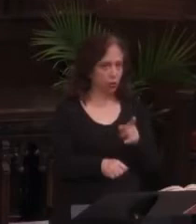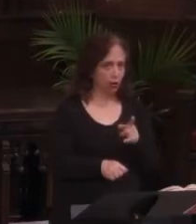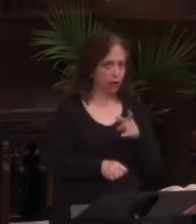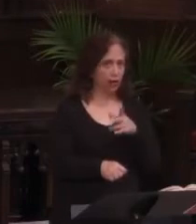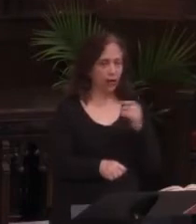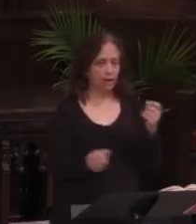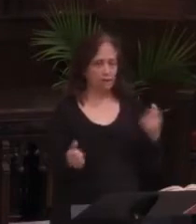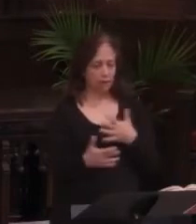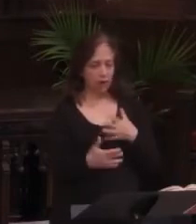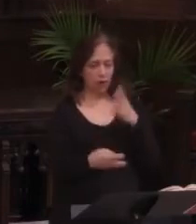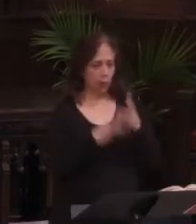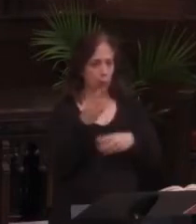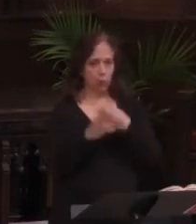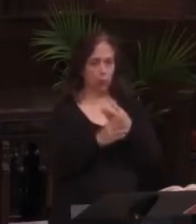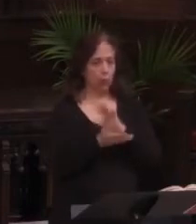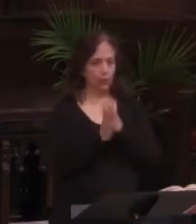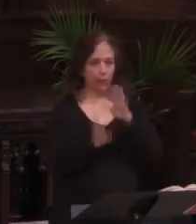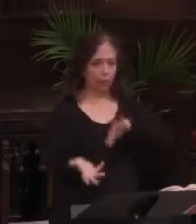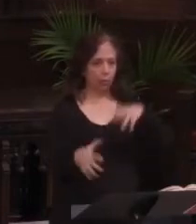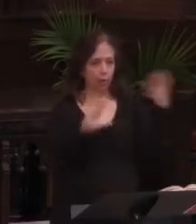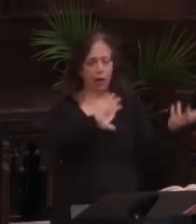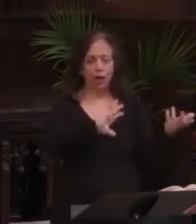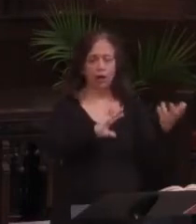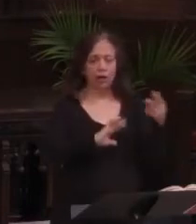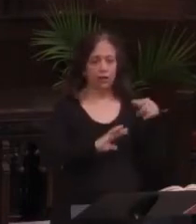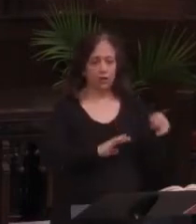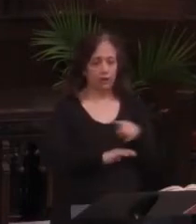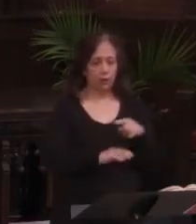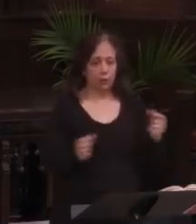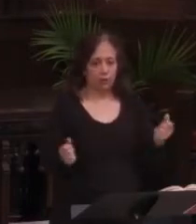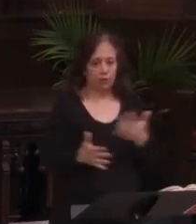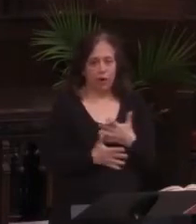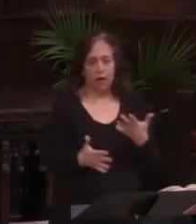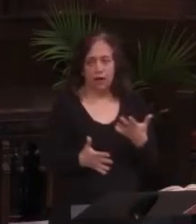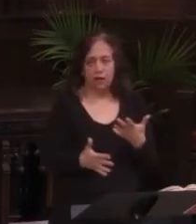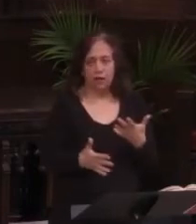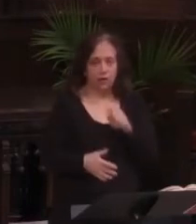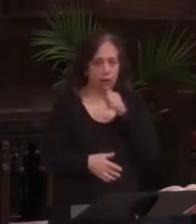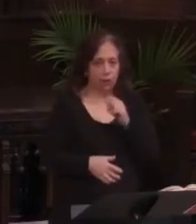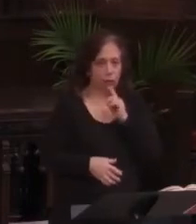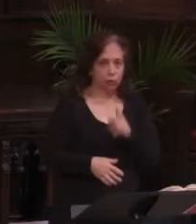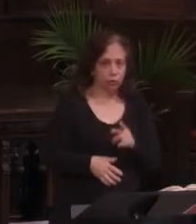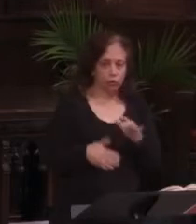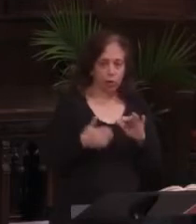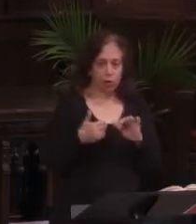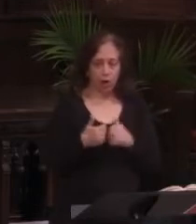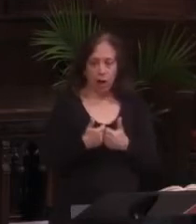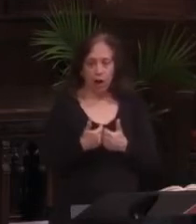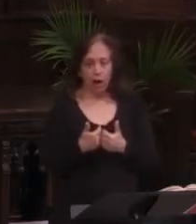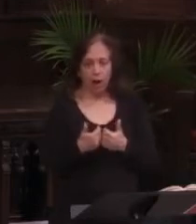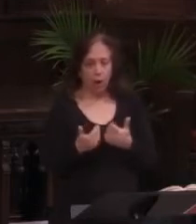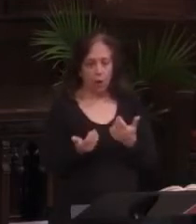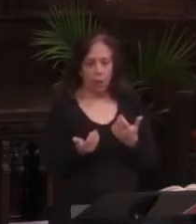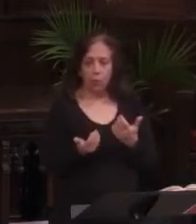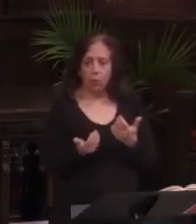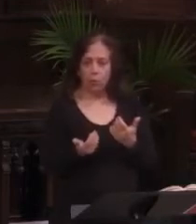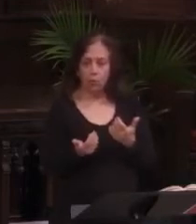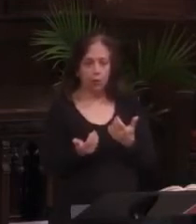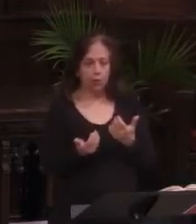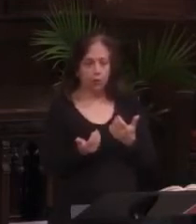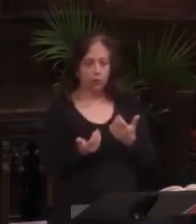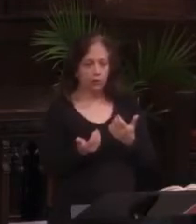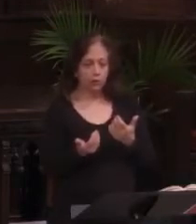was turned upside down. They were afraid. They weren't sure how to react or what was going to come